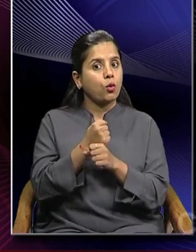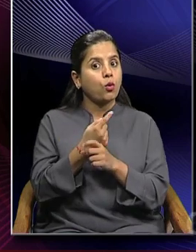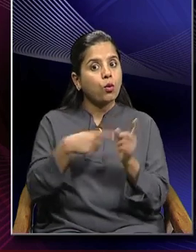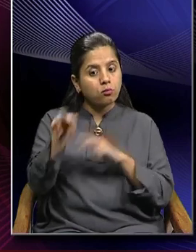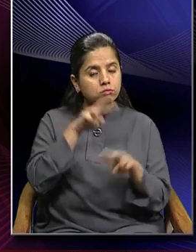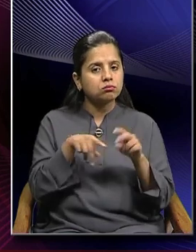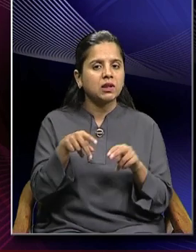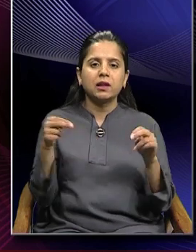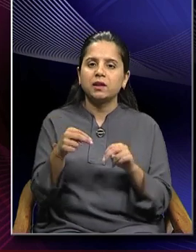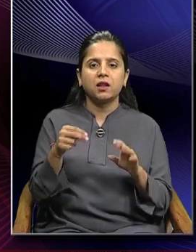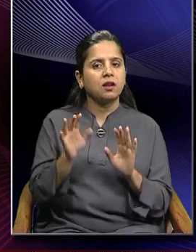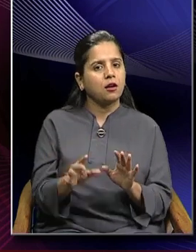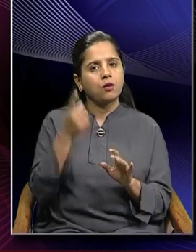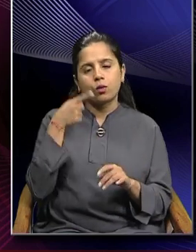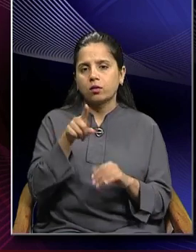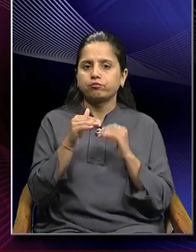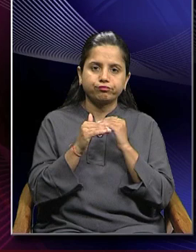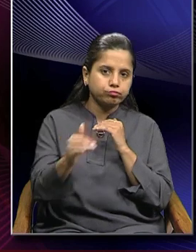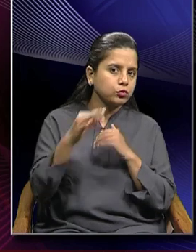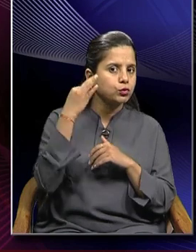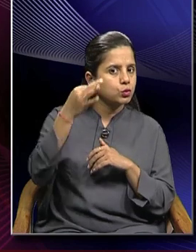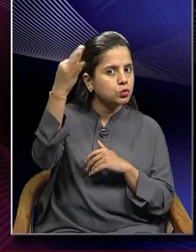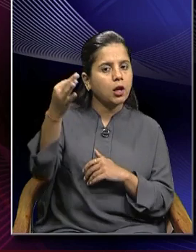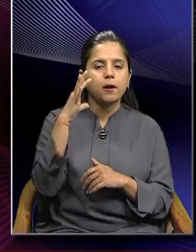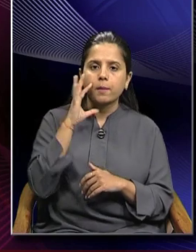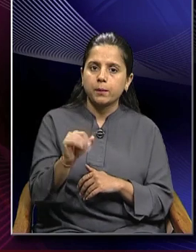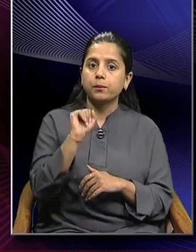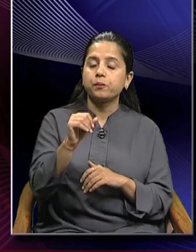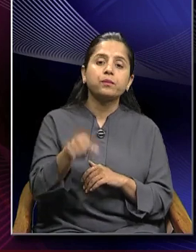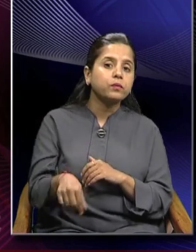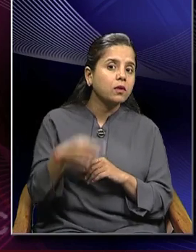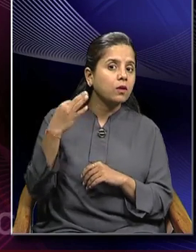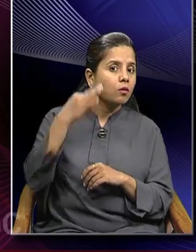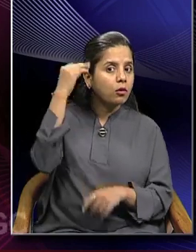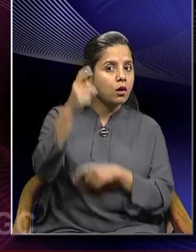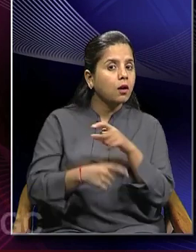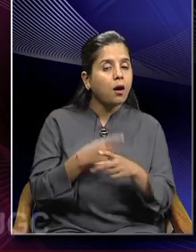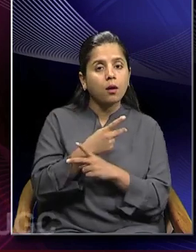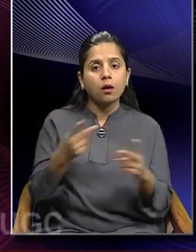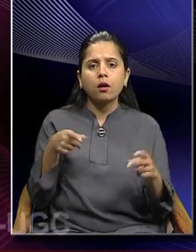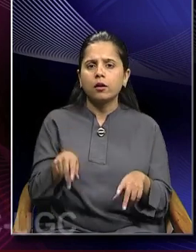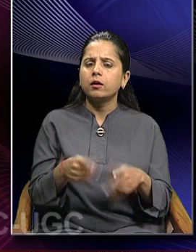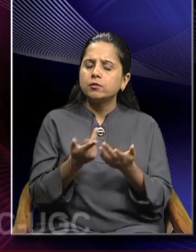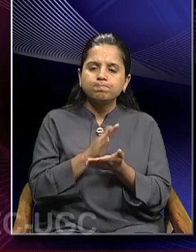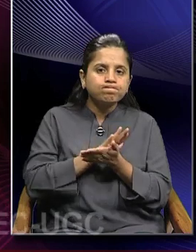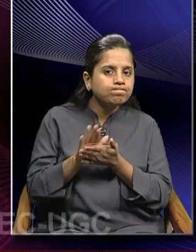much required for your sustained future. The sustained future of your company is completely and purely dependent upon your